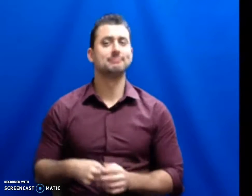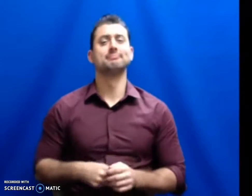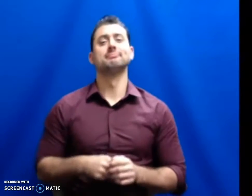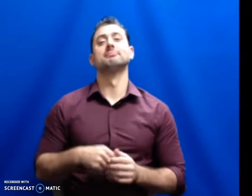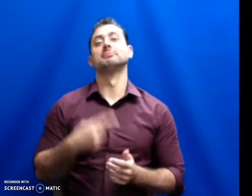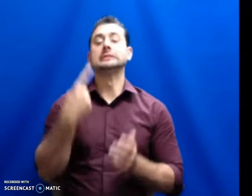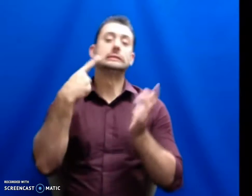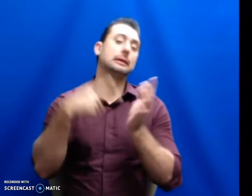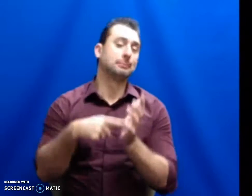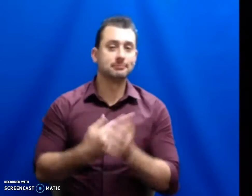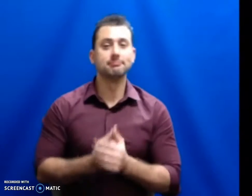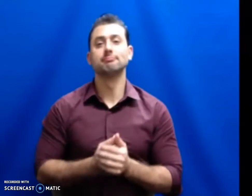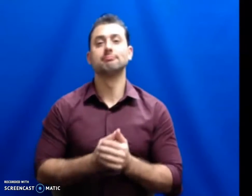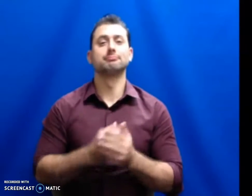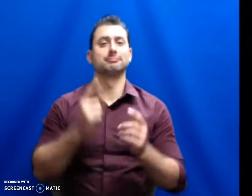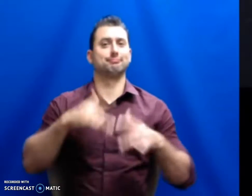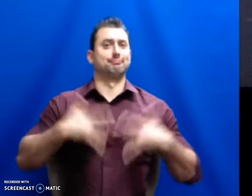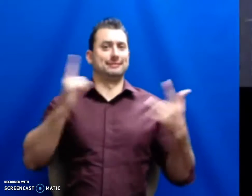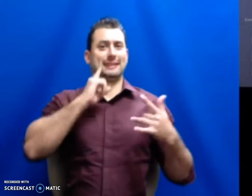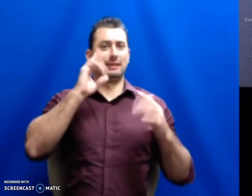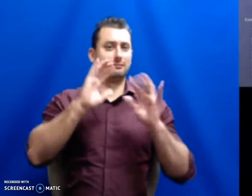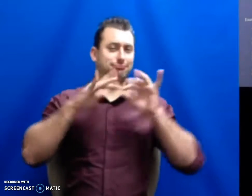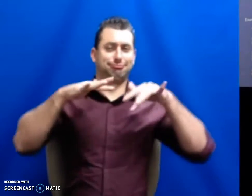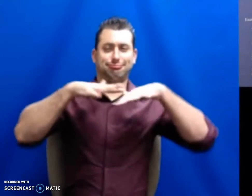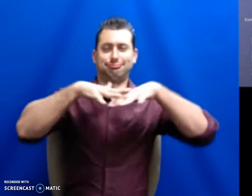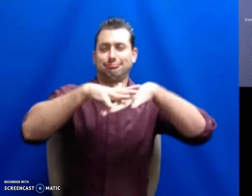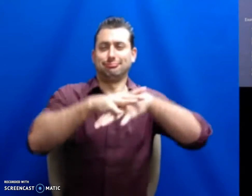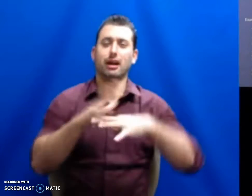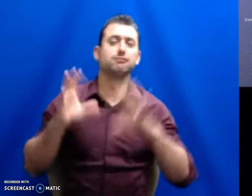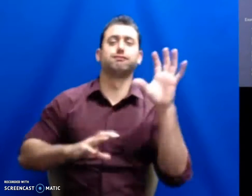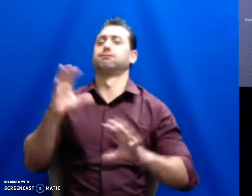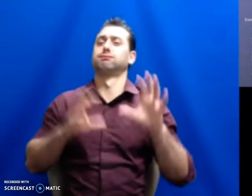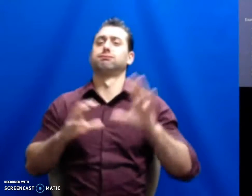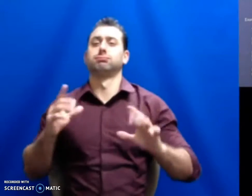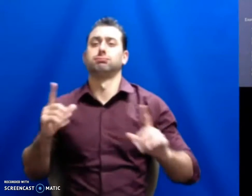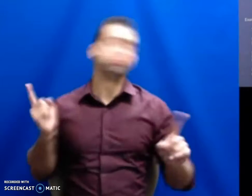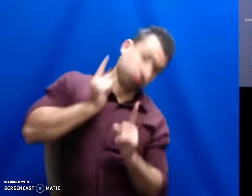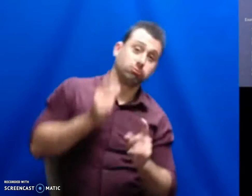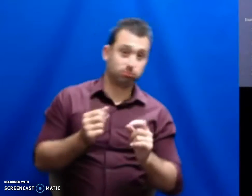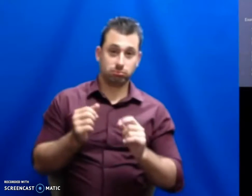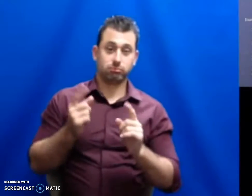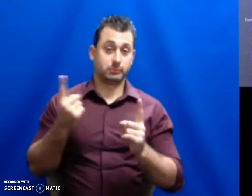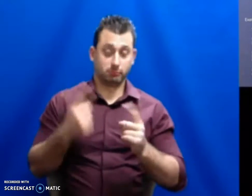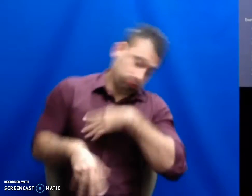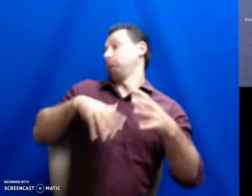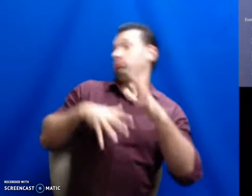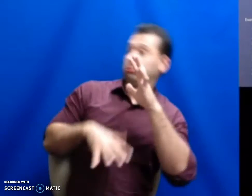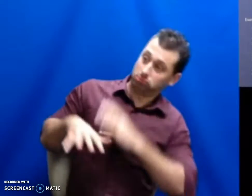And I can give you a couple of situations where it's not acceptable. So for here, let's say that you're in an incredibly busy area